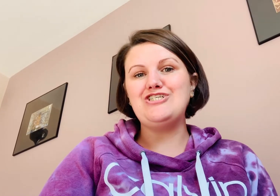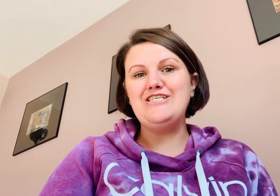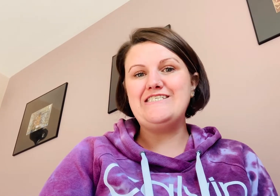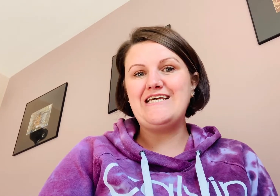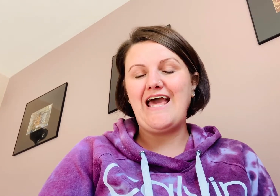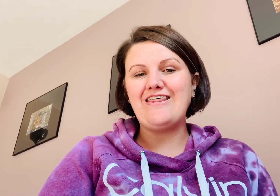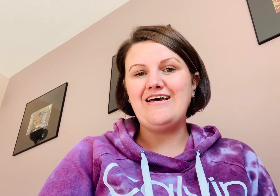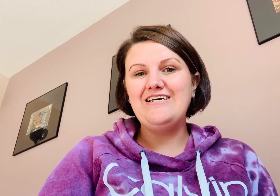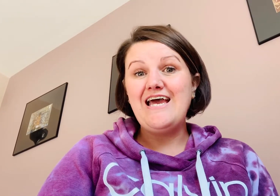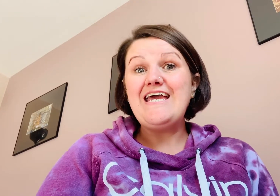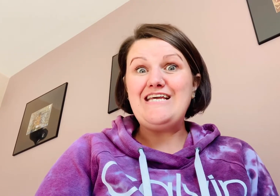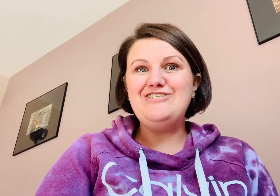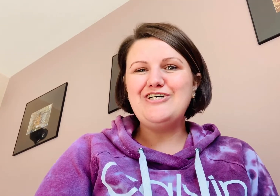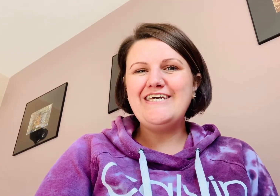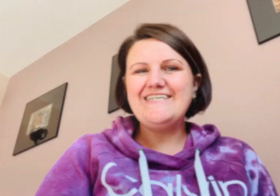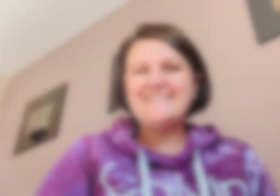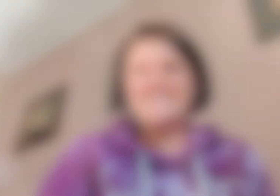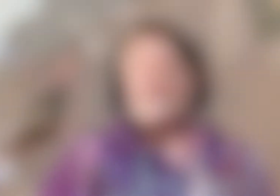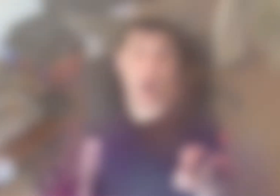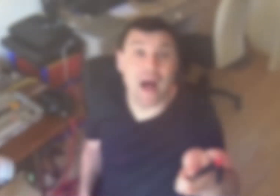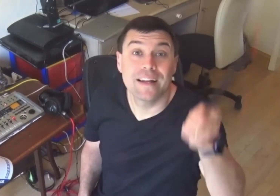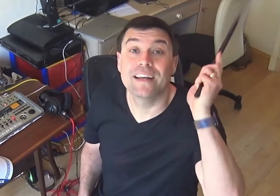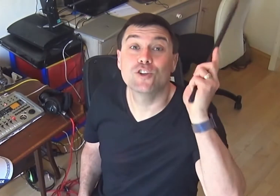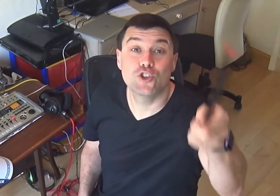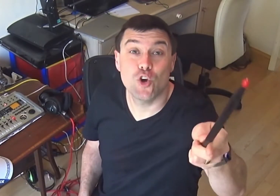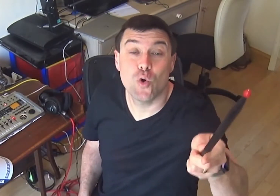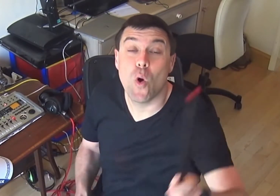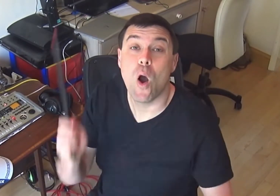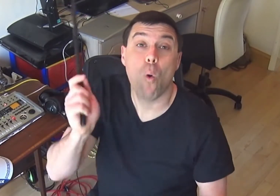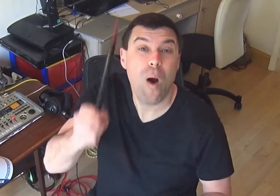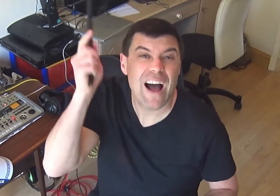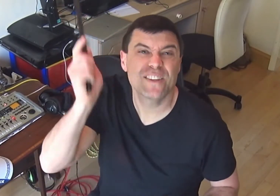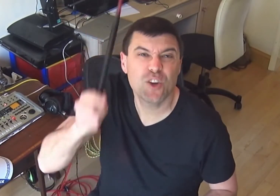the actions together. Enjoy.